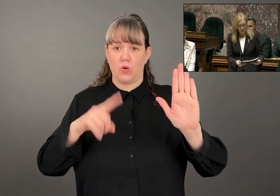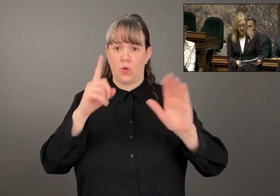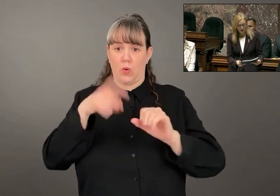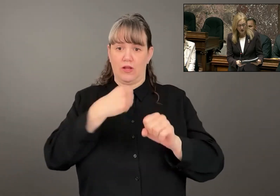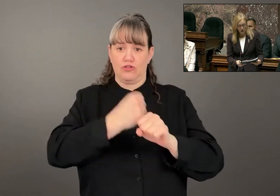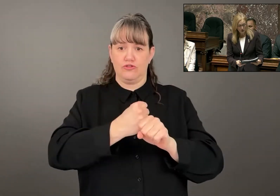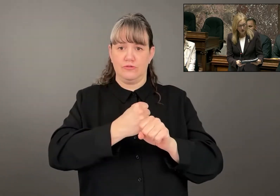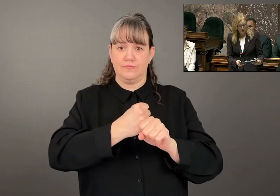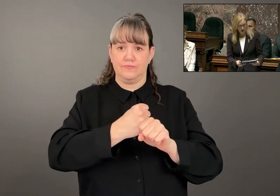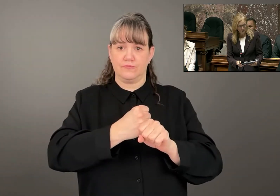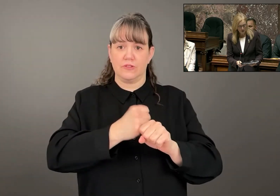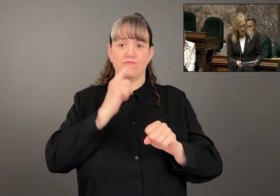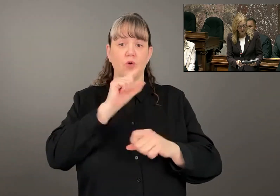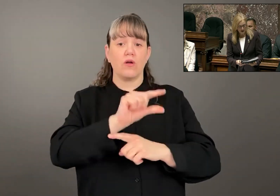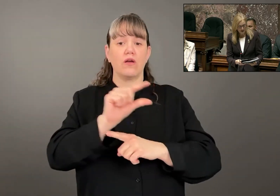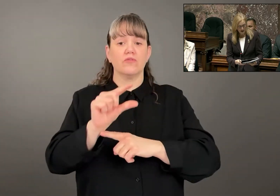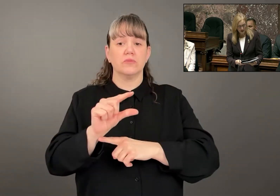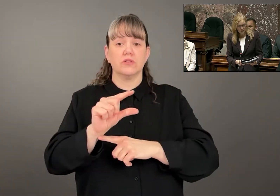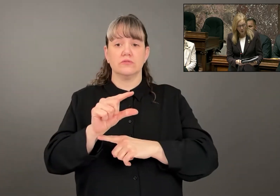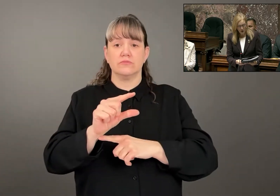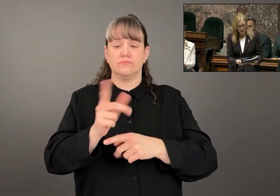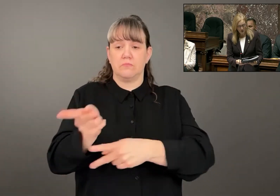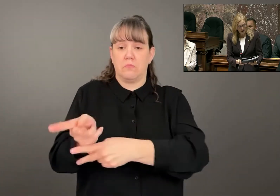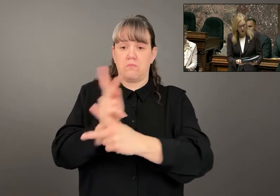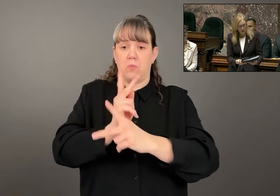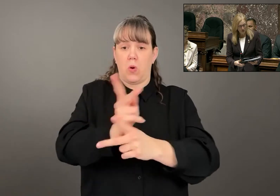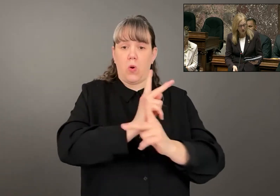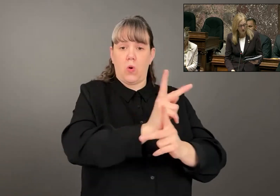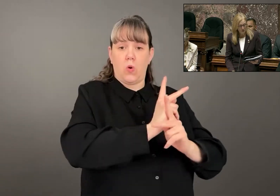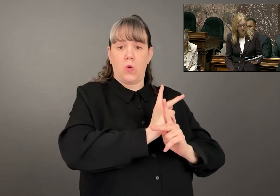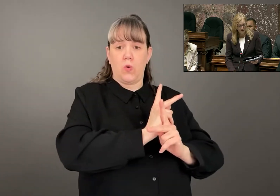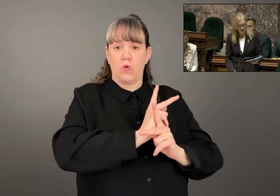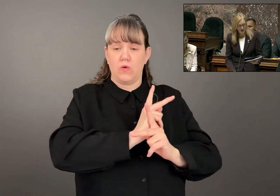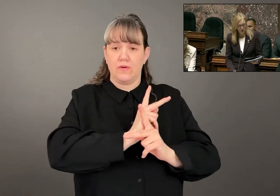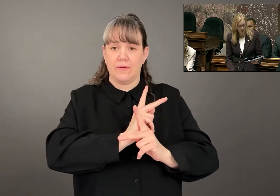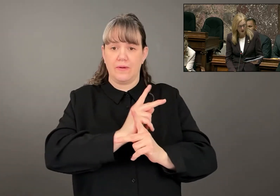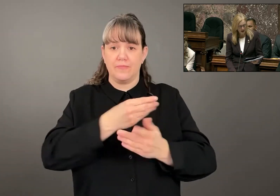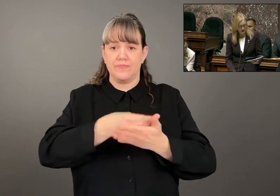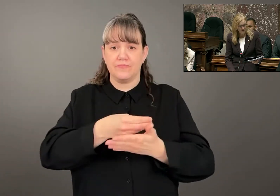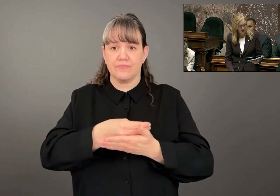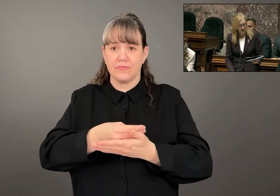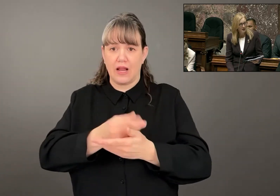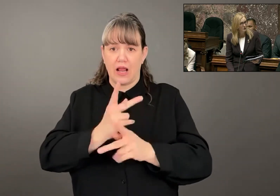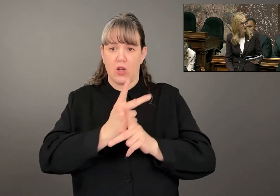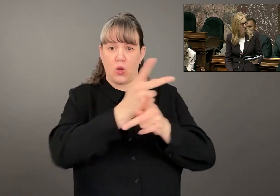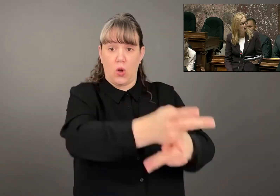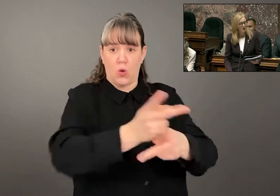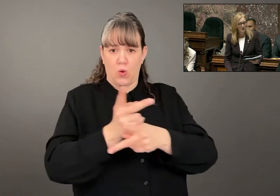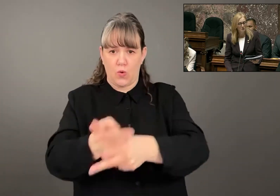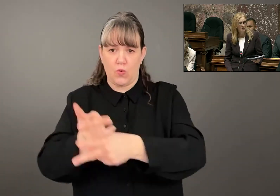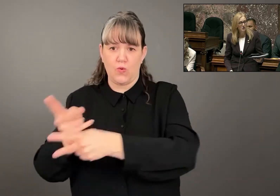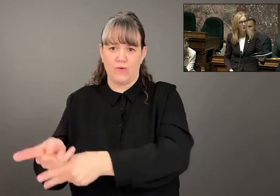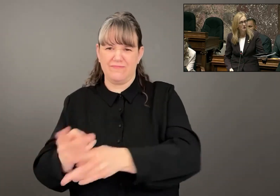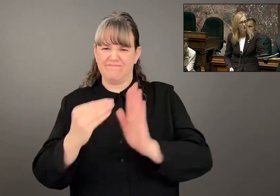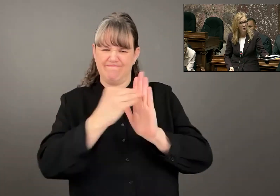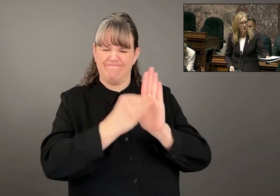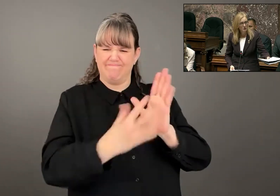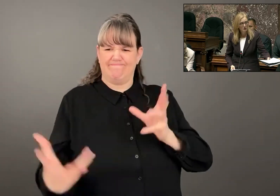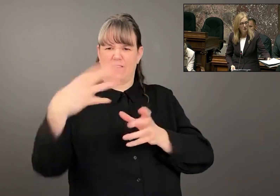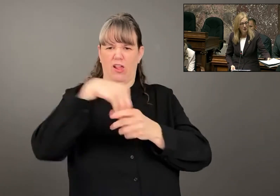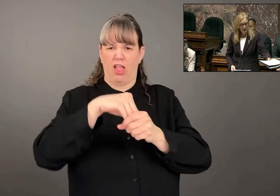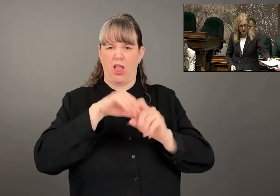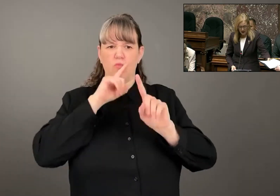all amounts loaned to government bodies. These reports provide an overview of the province's borrowing activity in fiscal